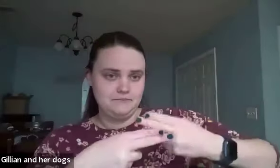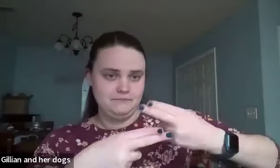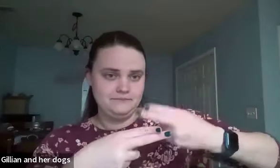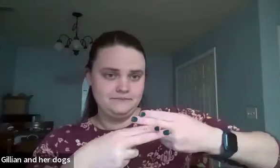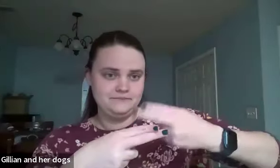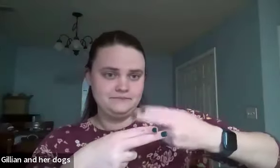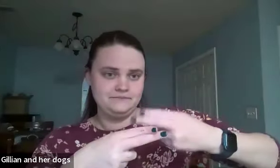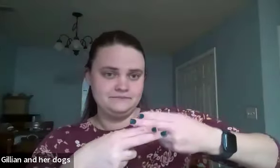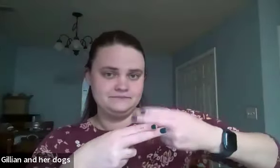name,